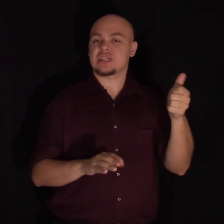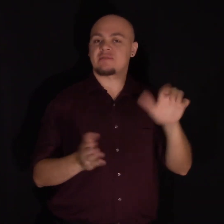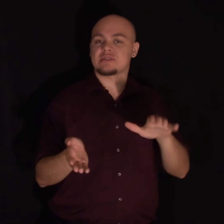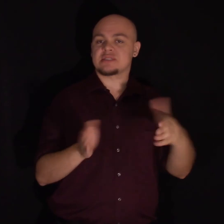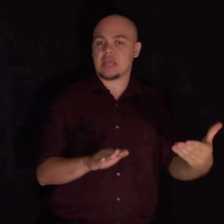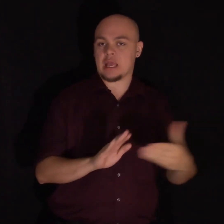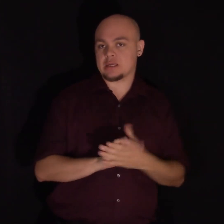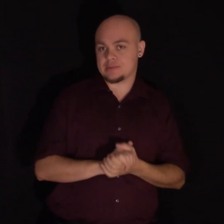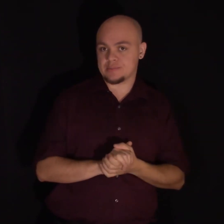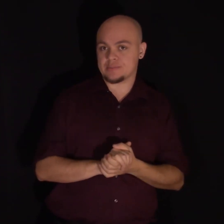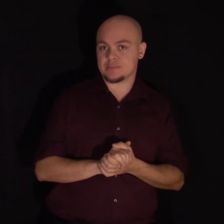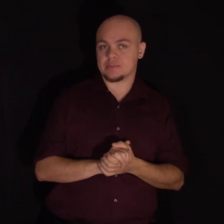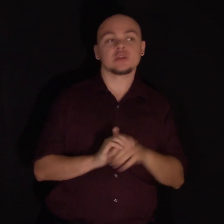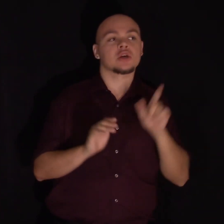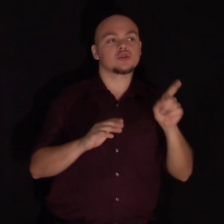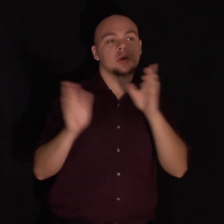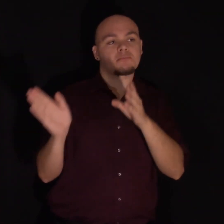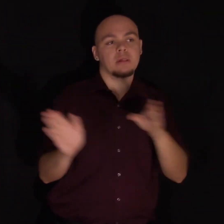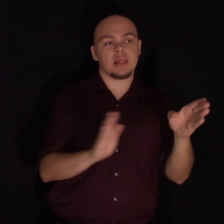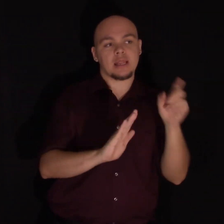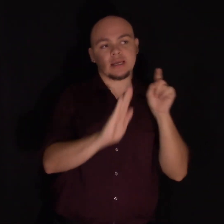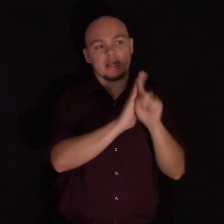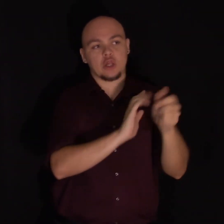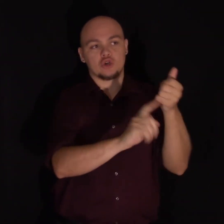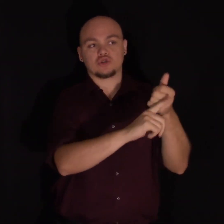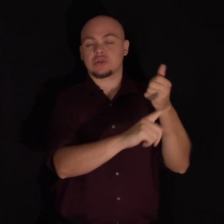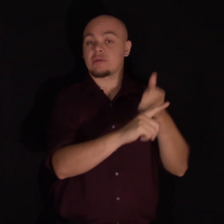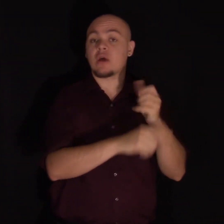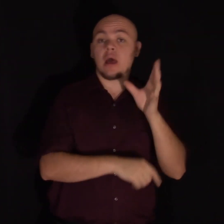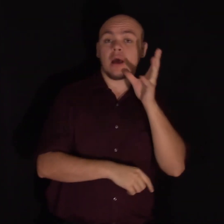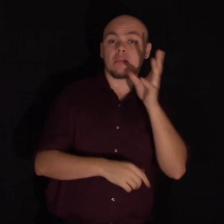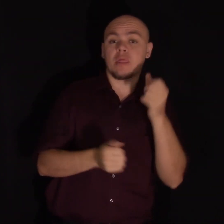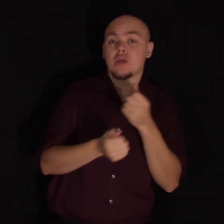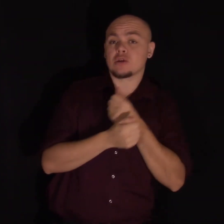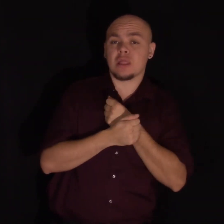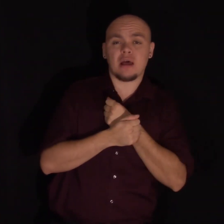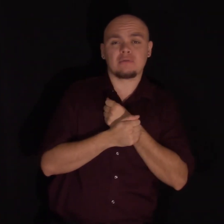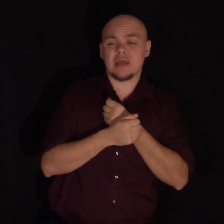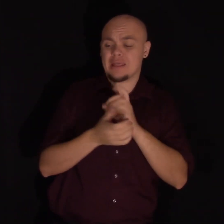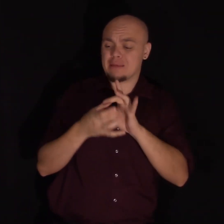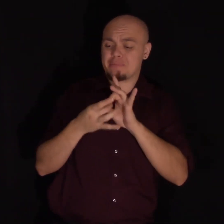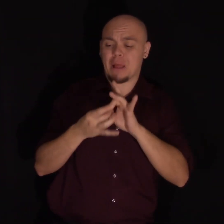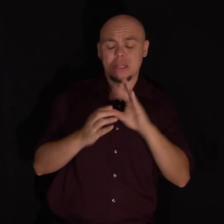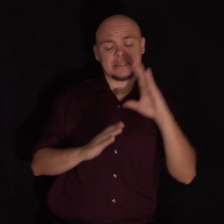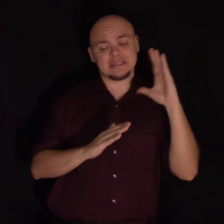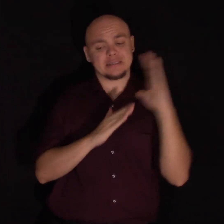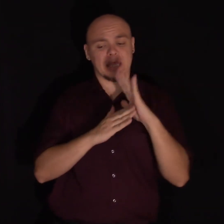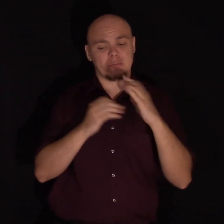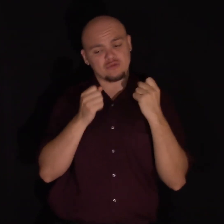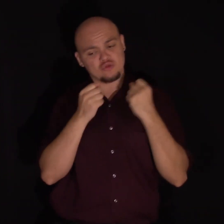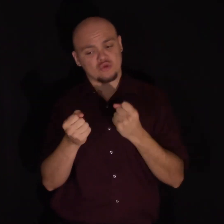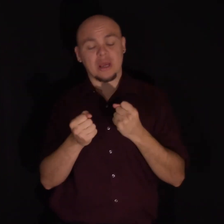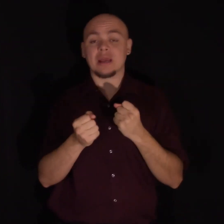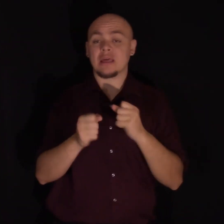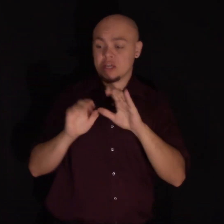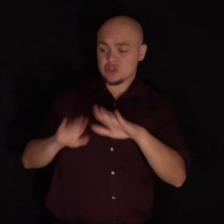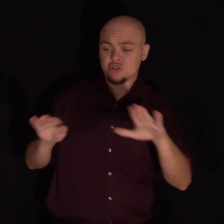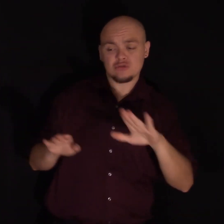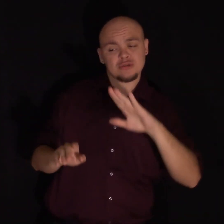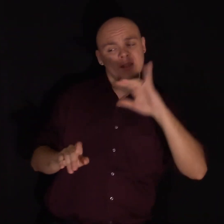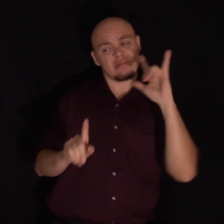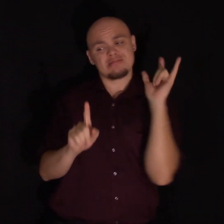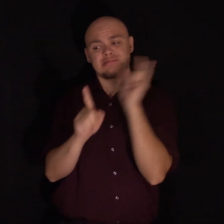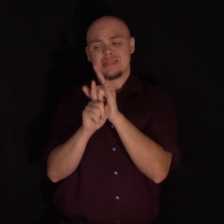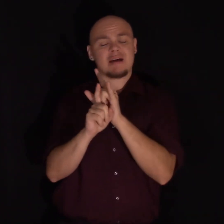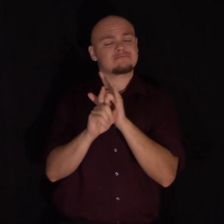life. She assured me that a mother's love was the strongest bond on earth, and that she loved her children more than anything